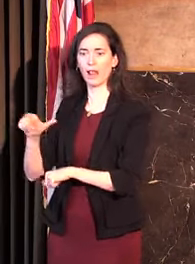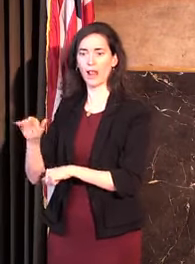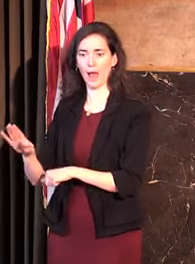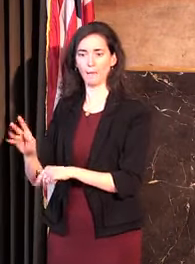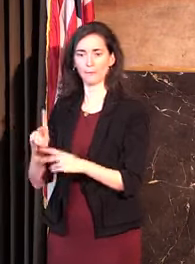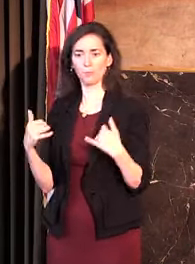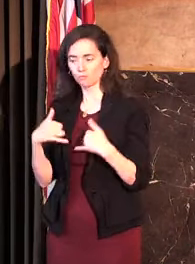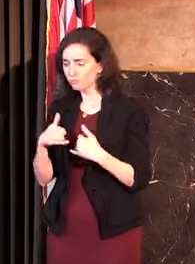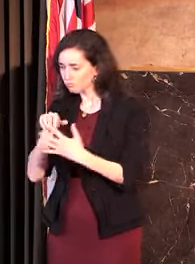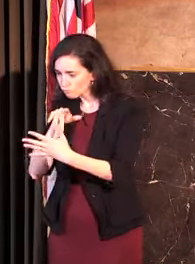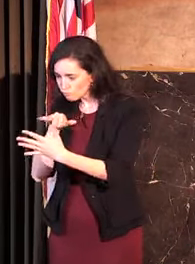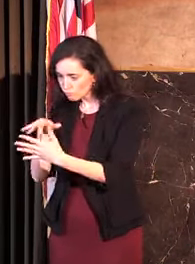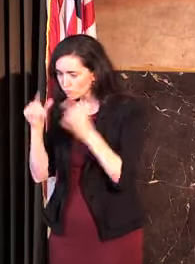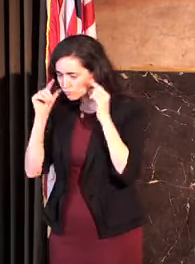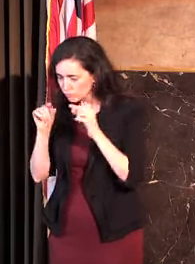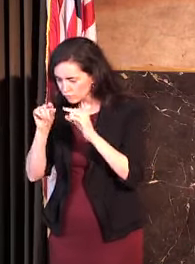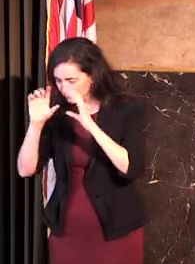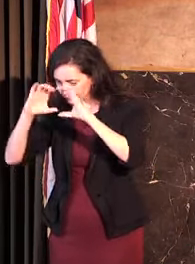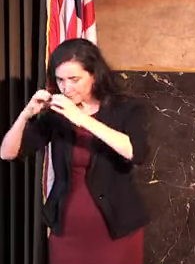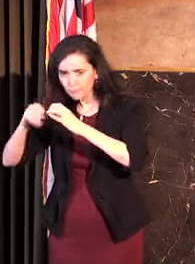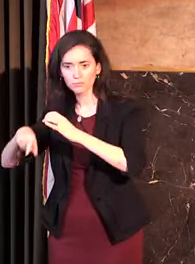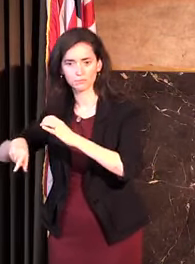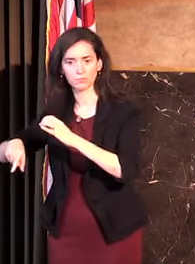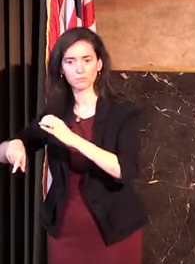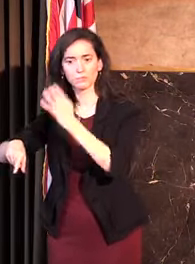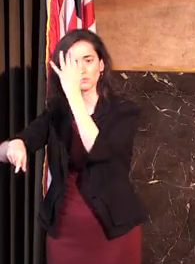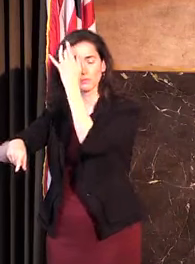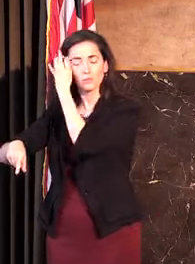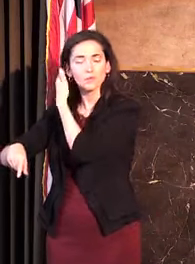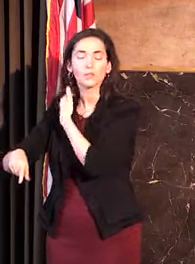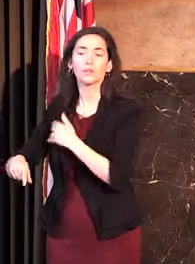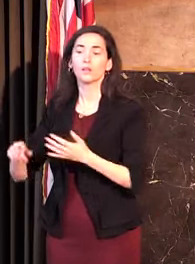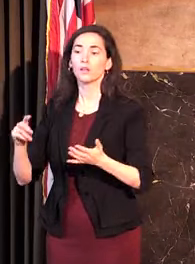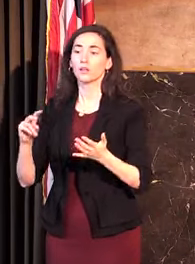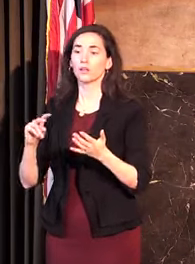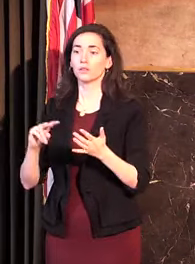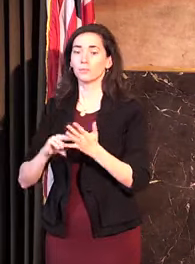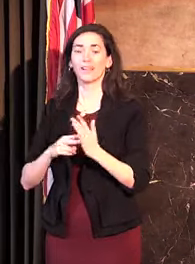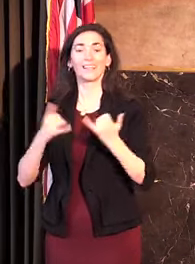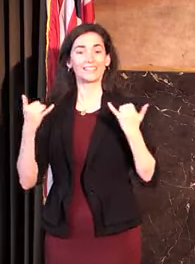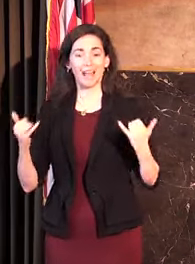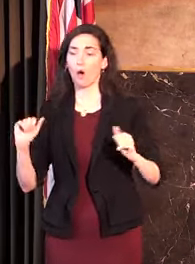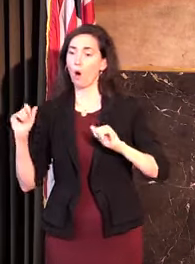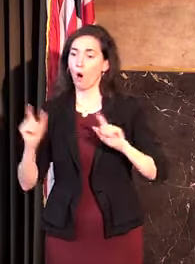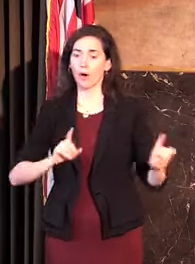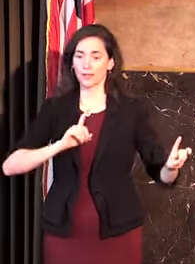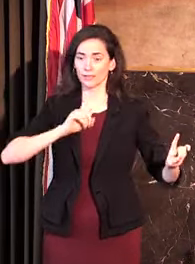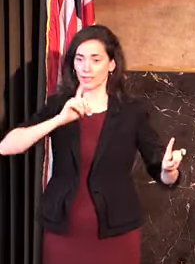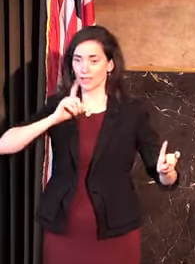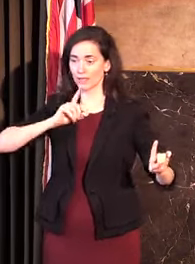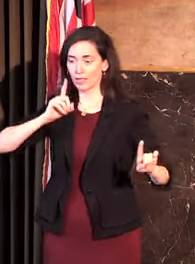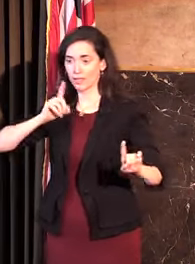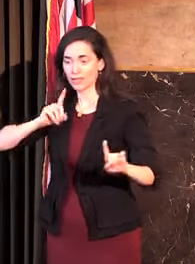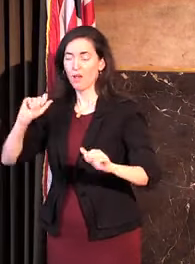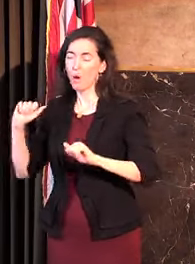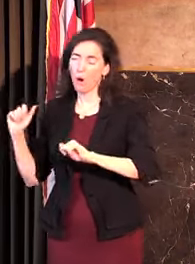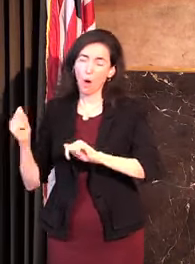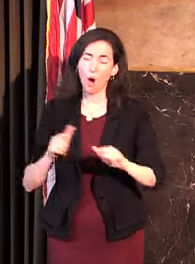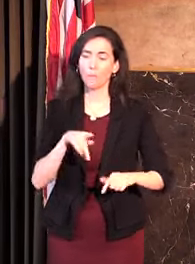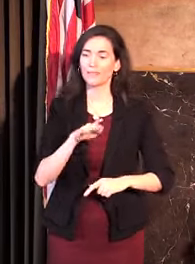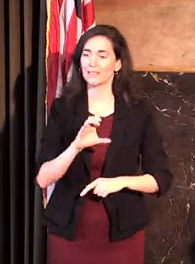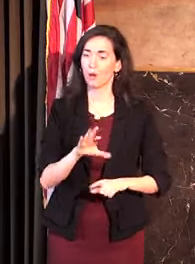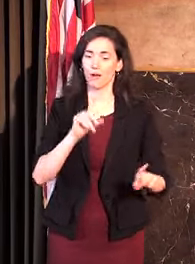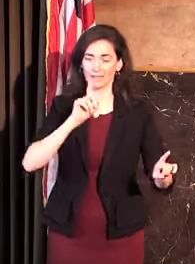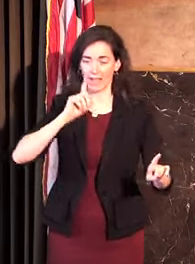genetically sequence 100% of all of the positive PCR tests that are happening across the state,